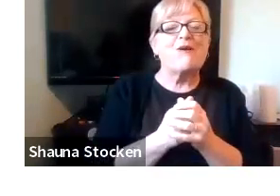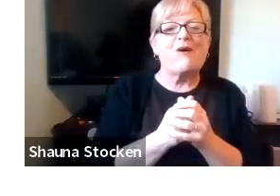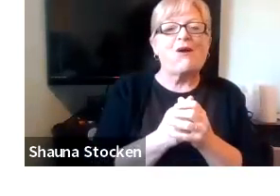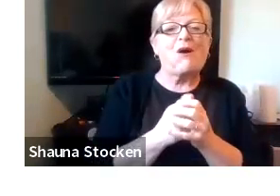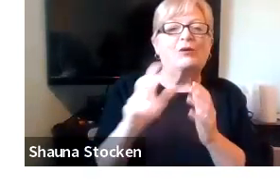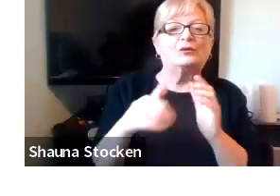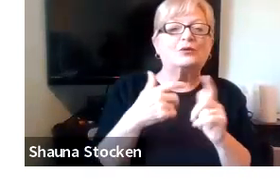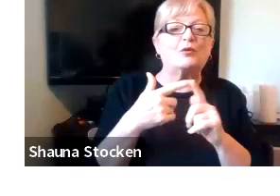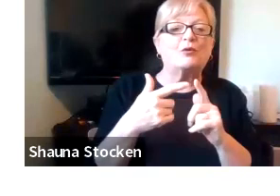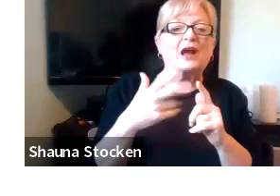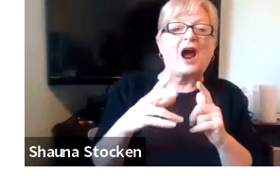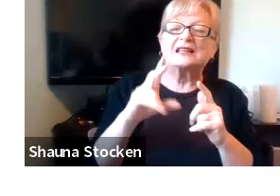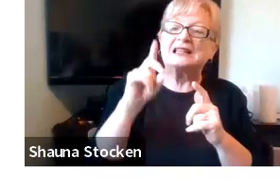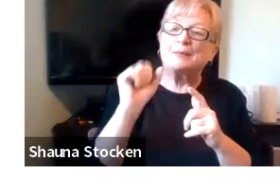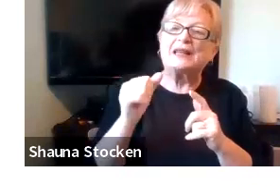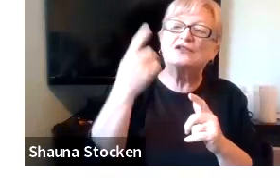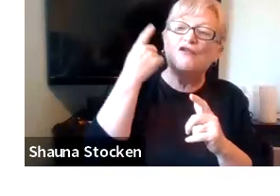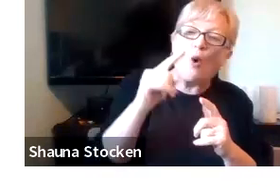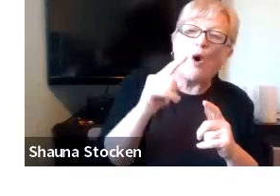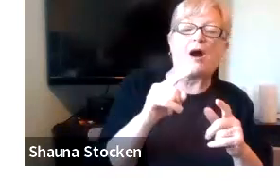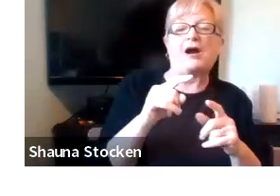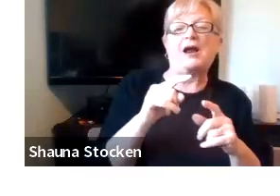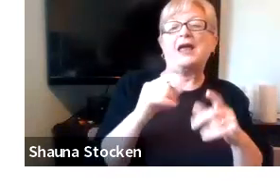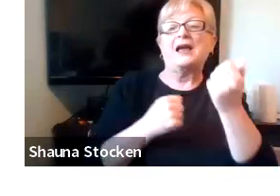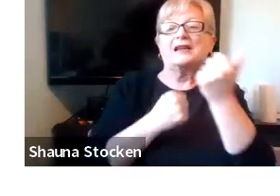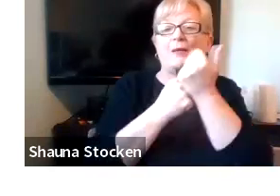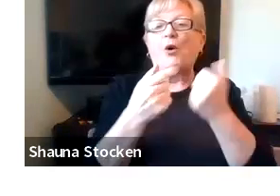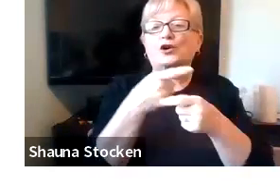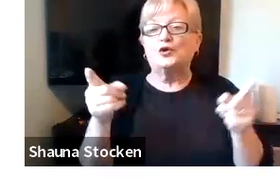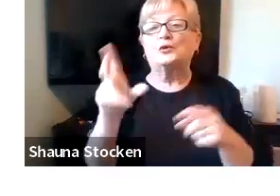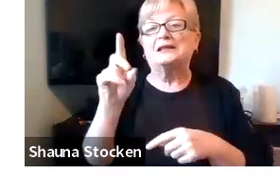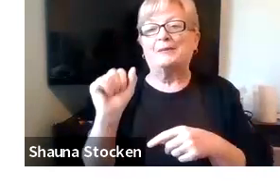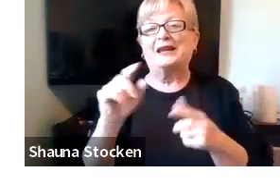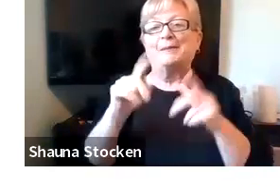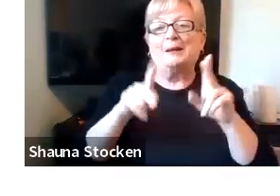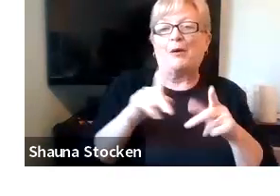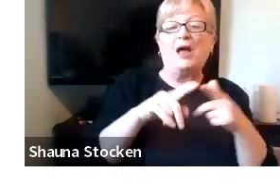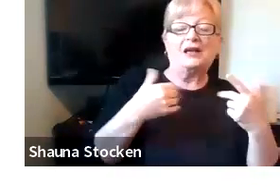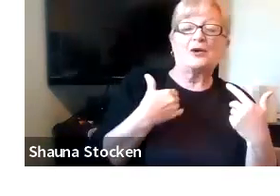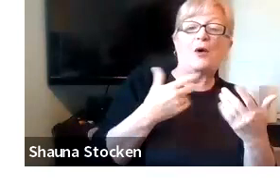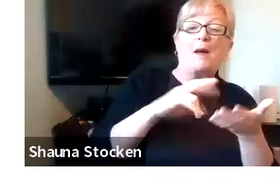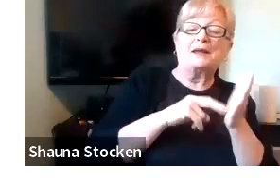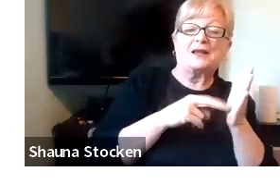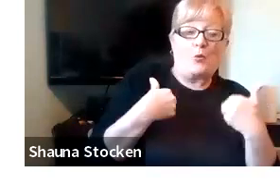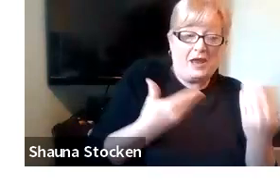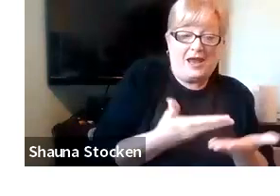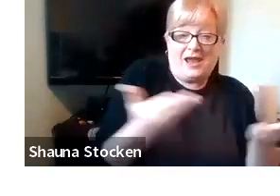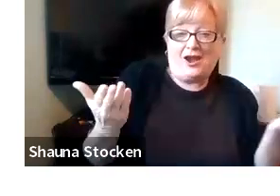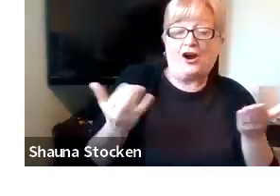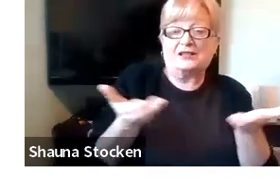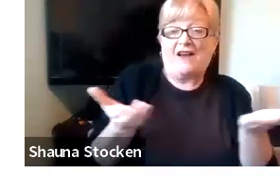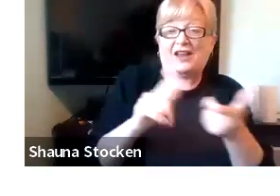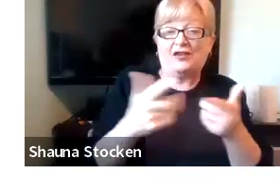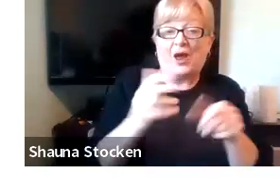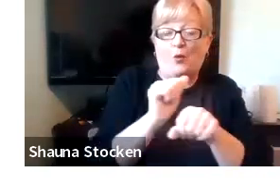with disabilities, for people with disabilities, their allies and other community members. So what that means is that everybody